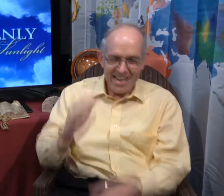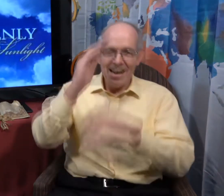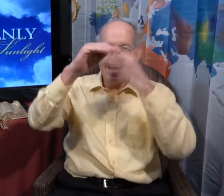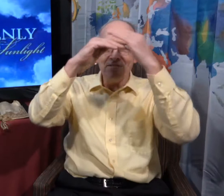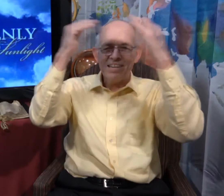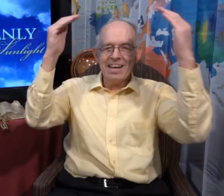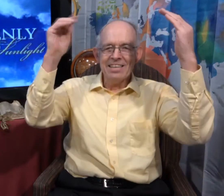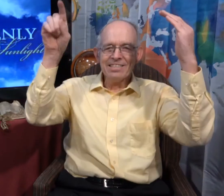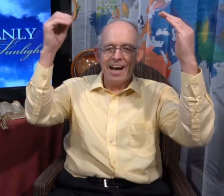Every